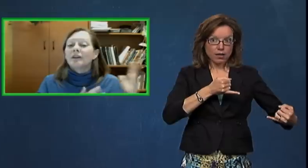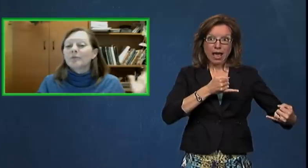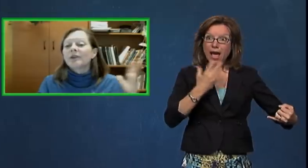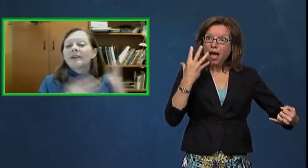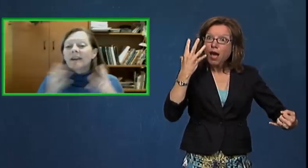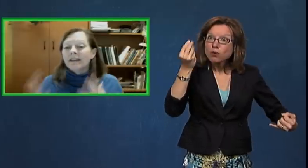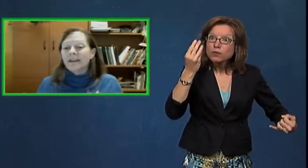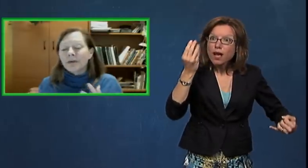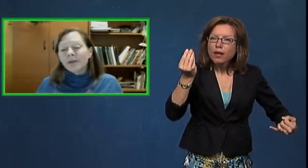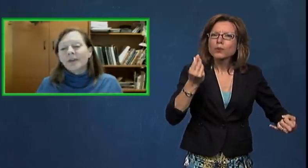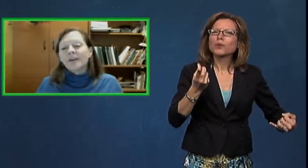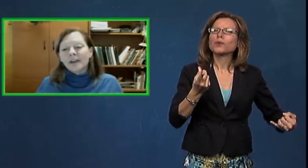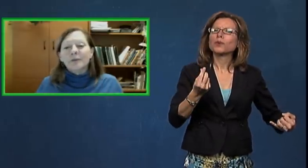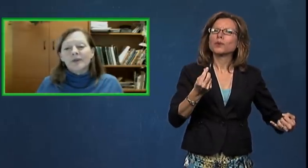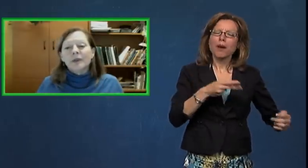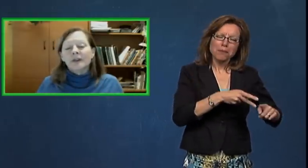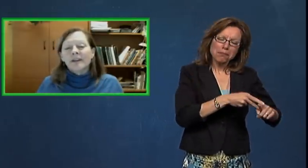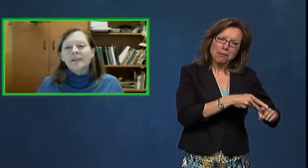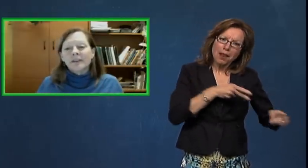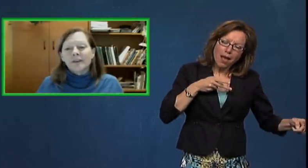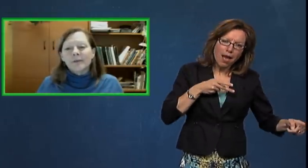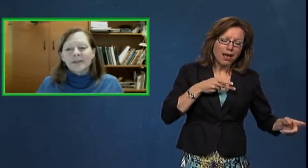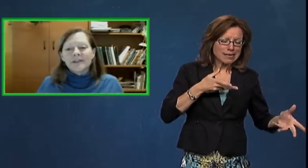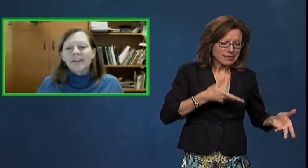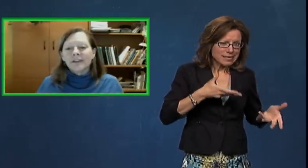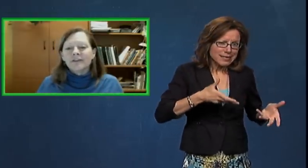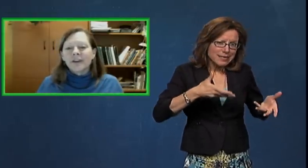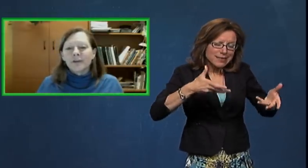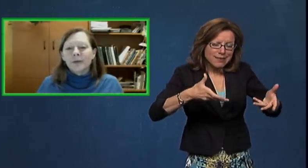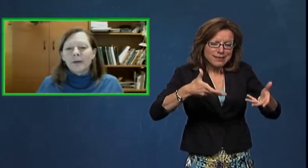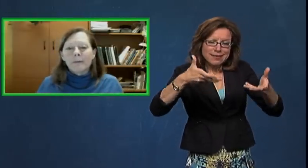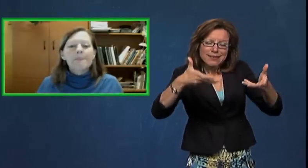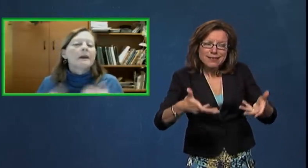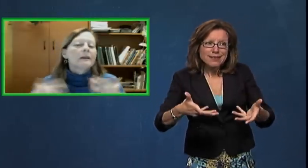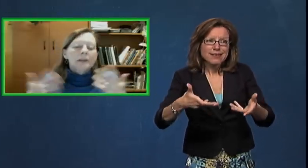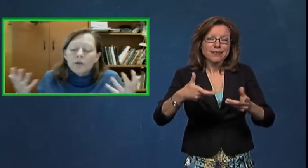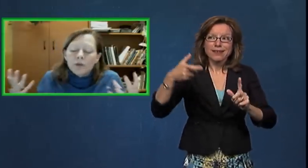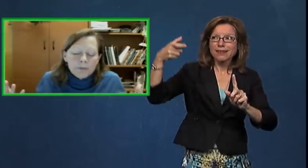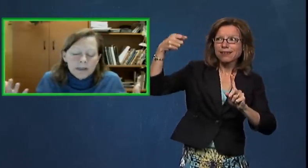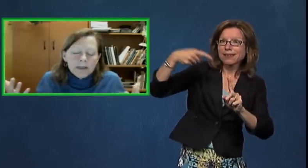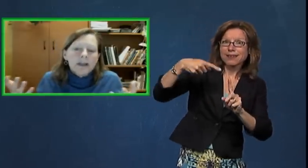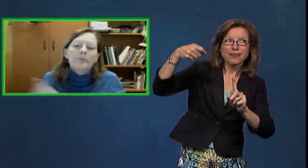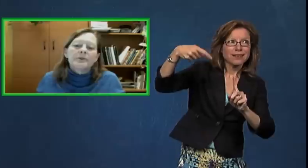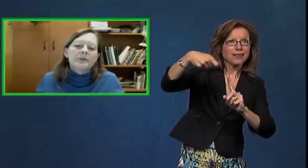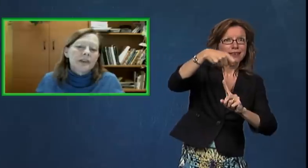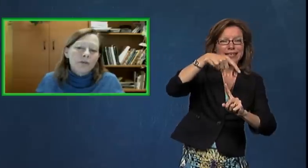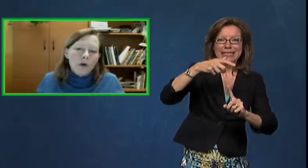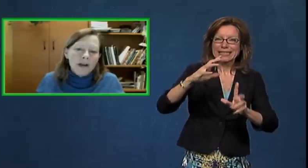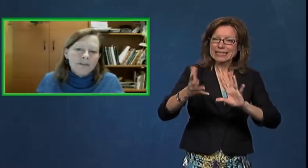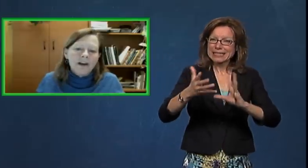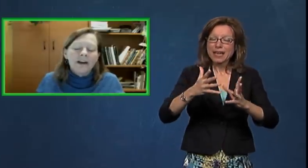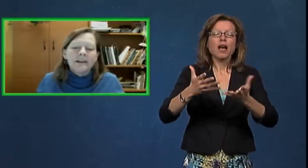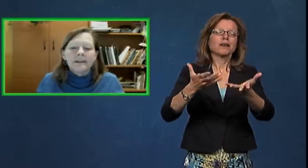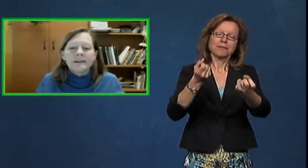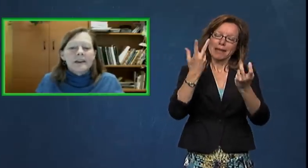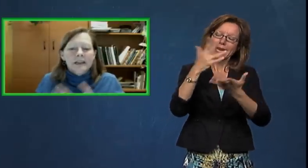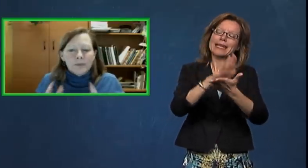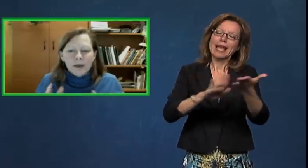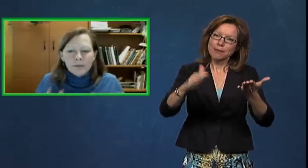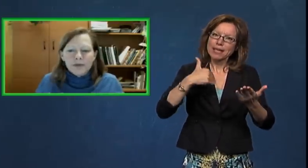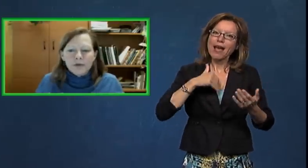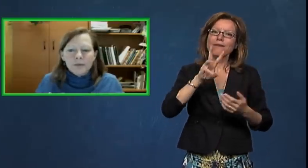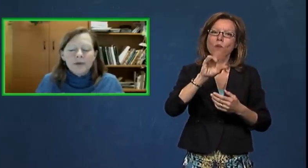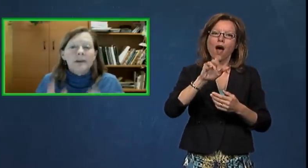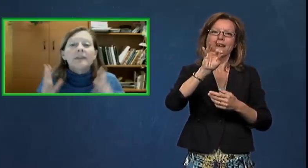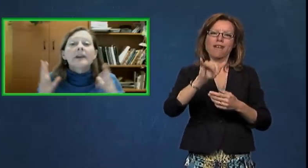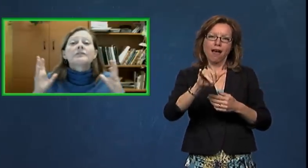to unplug, get out there and recreate a solid environment. Now, of course, many campuses have Wi-Fi and it might